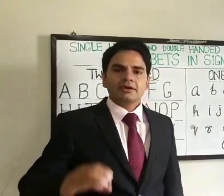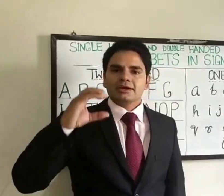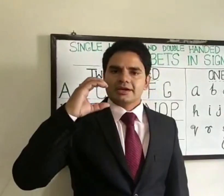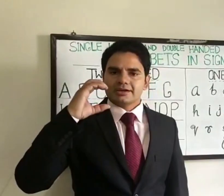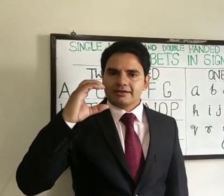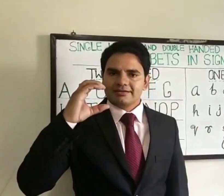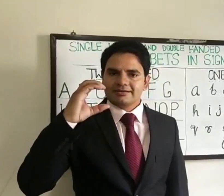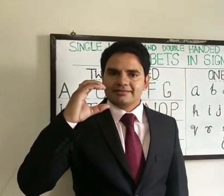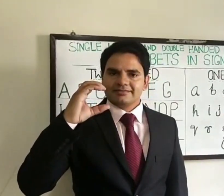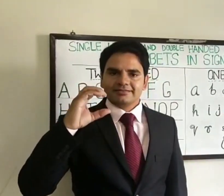K,